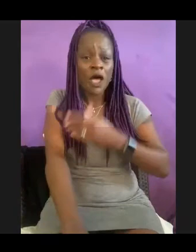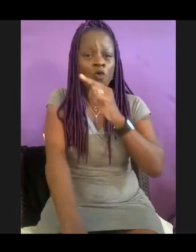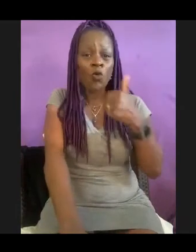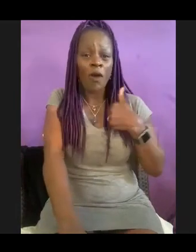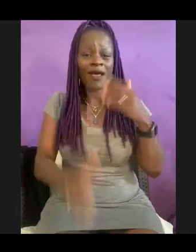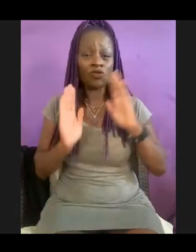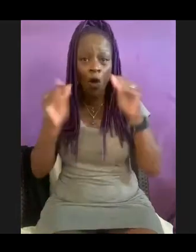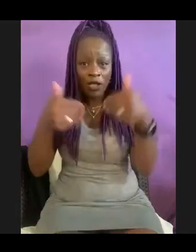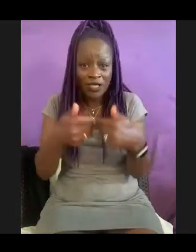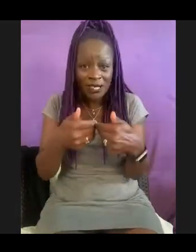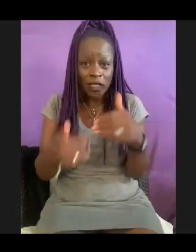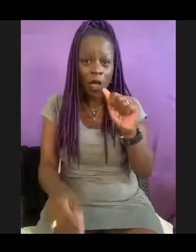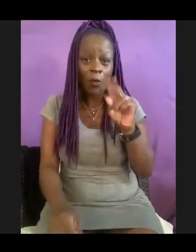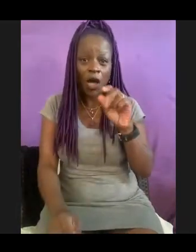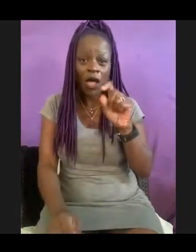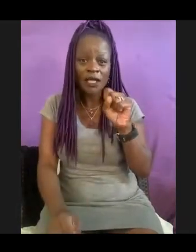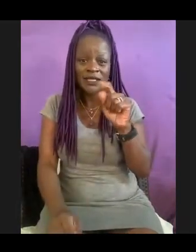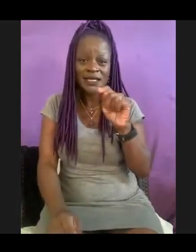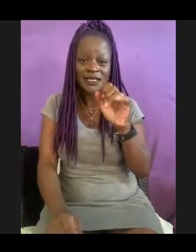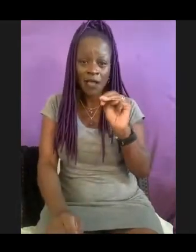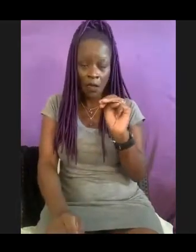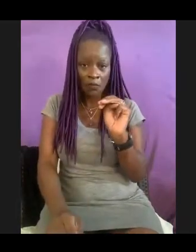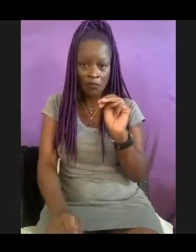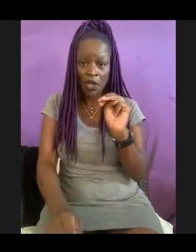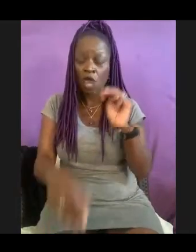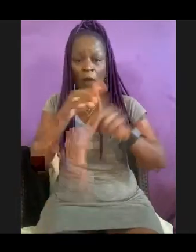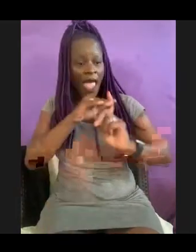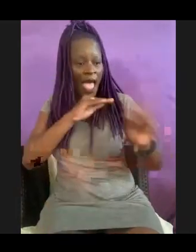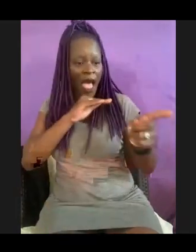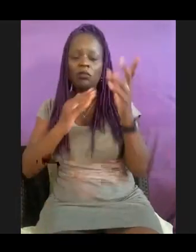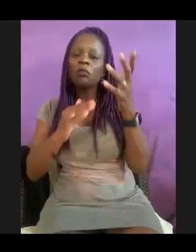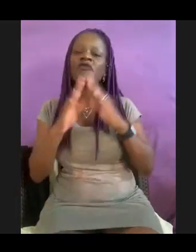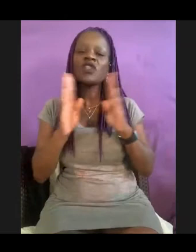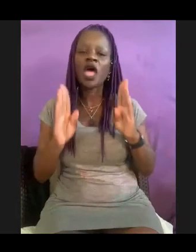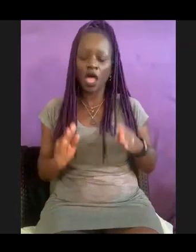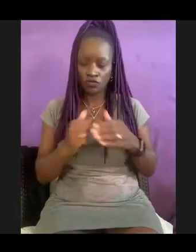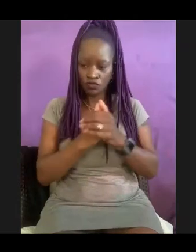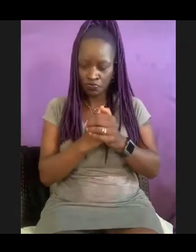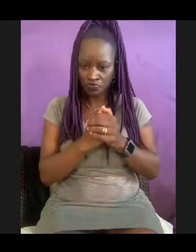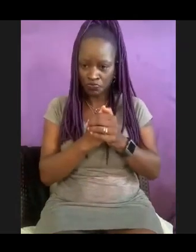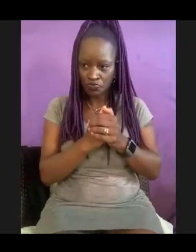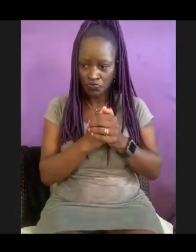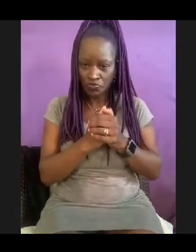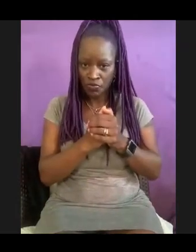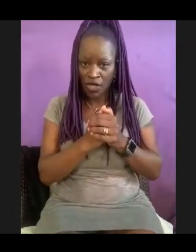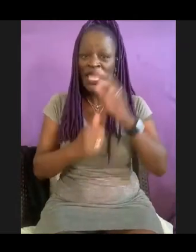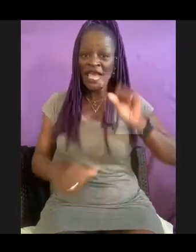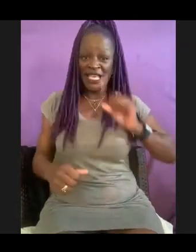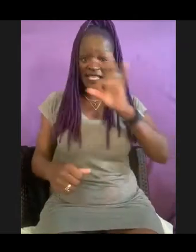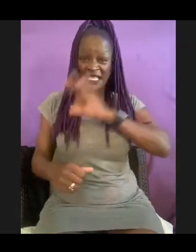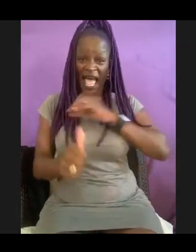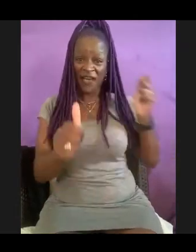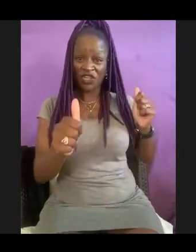out of the house in fun as a chase game with his direct support staff running behind